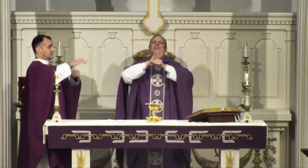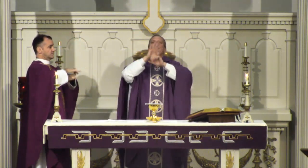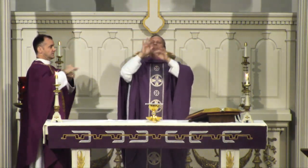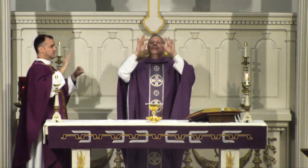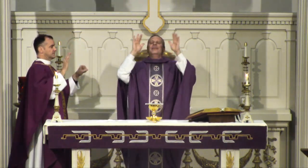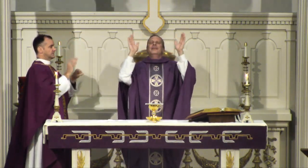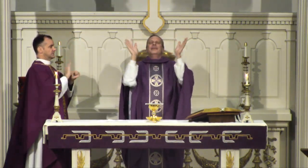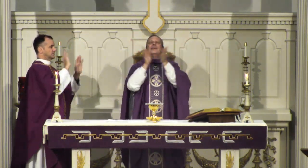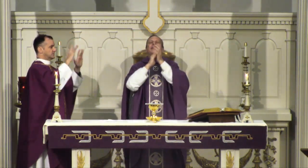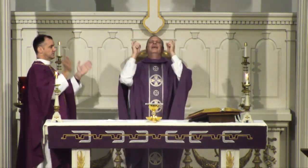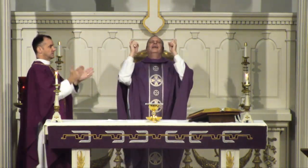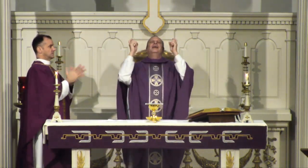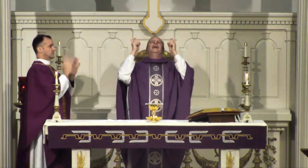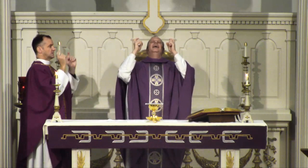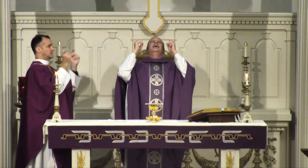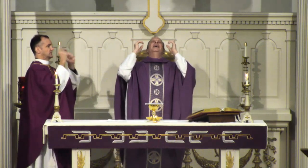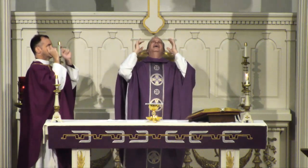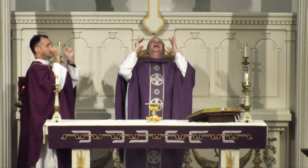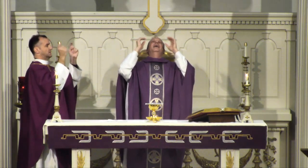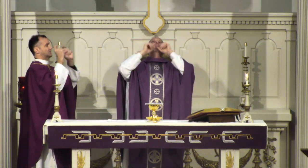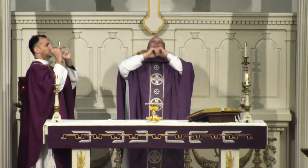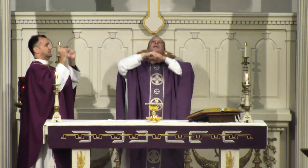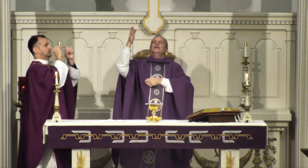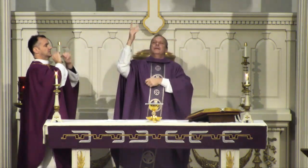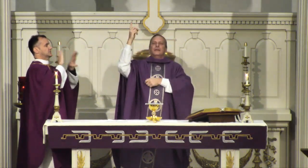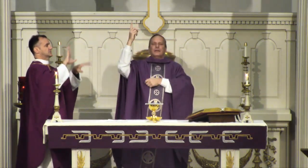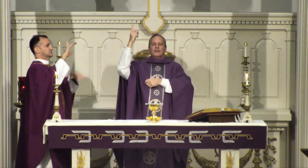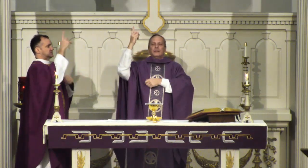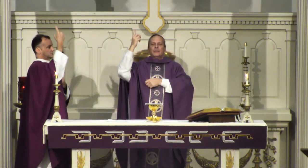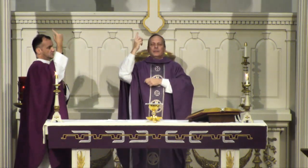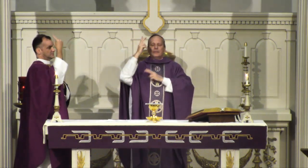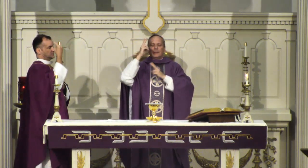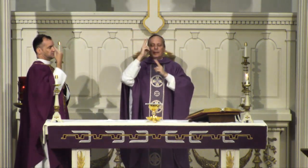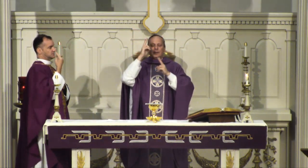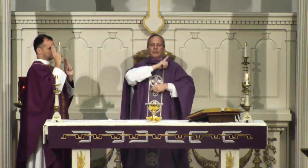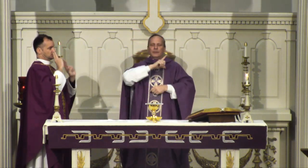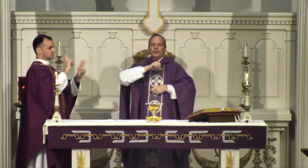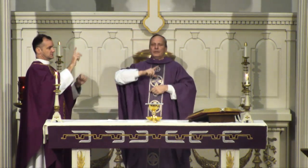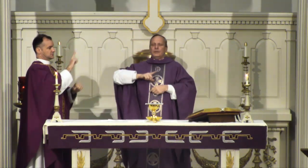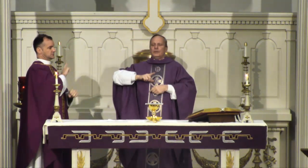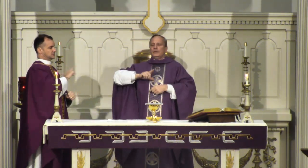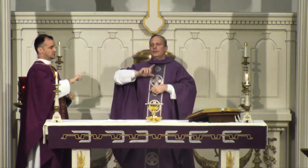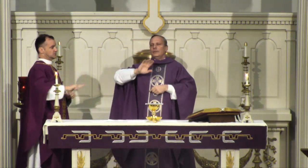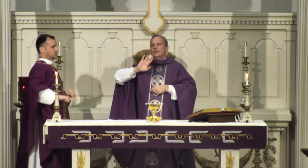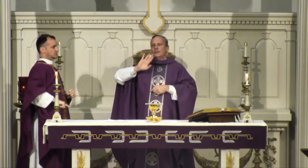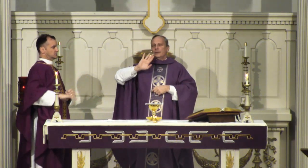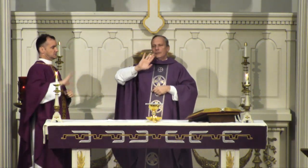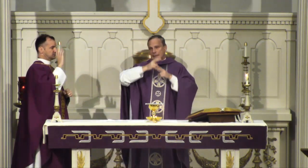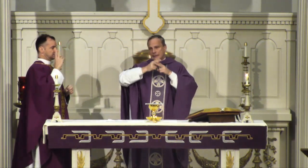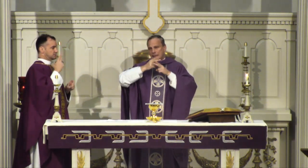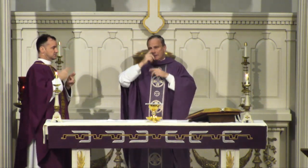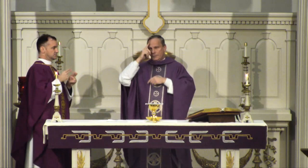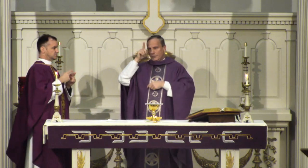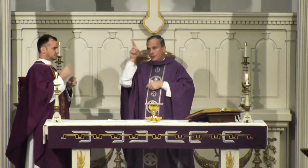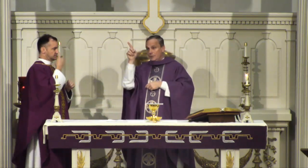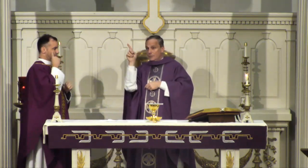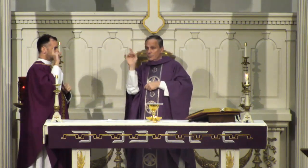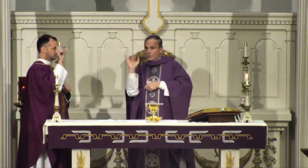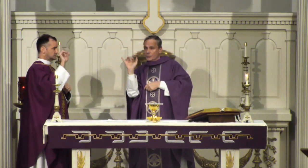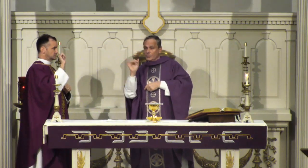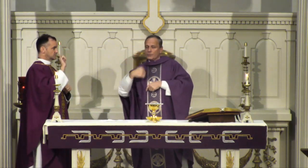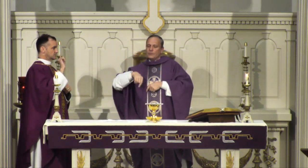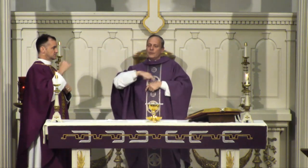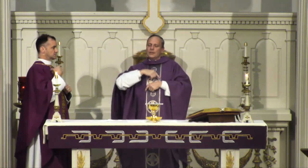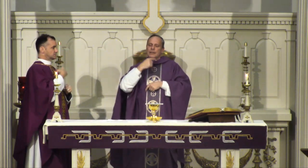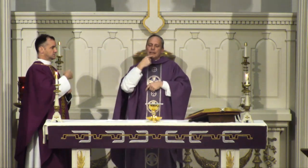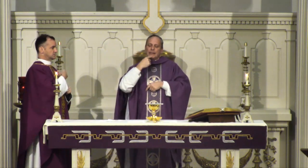glory. Hosanna in the highest. Blessed is he who comes in the name of the Lord. Hosanna